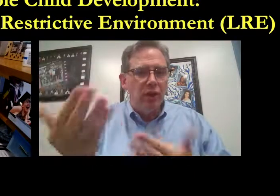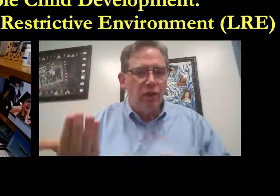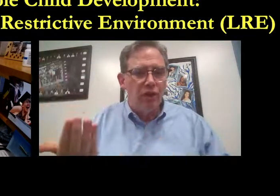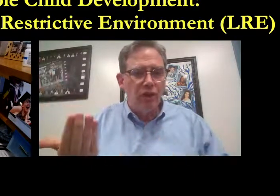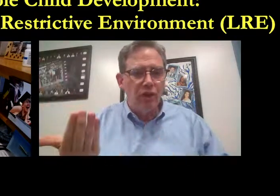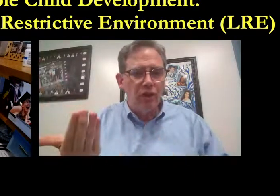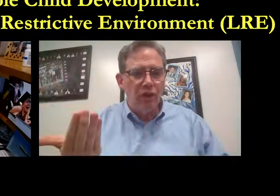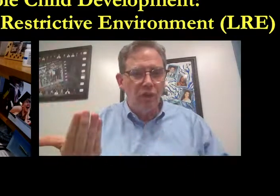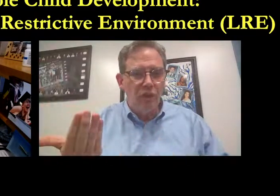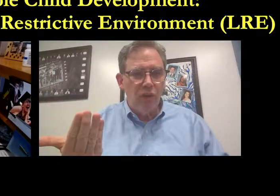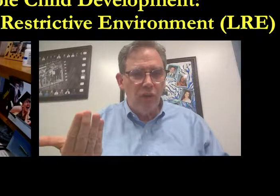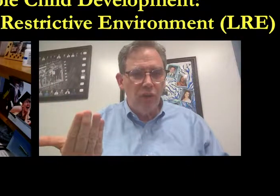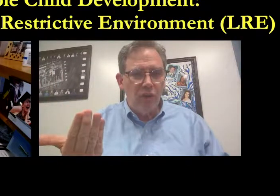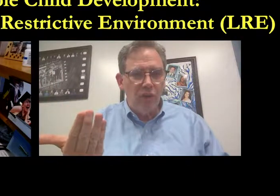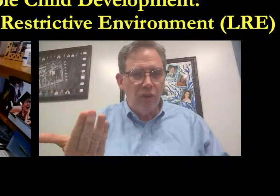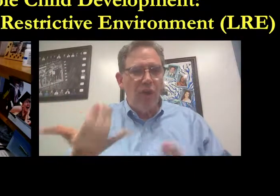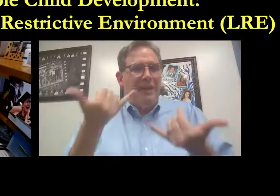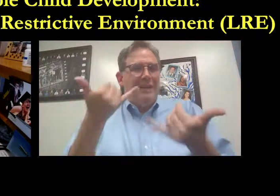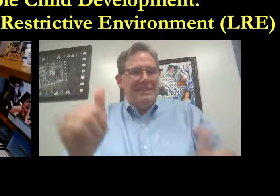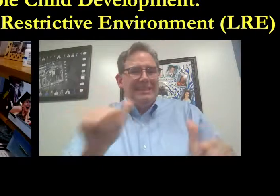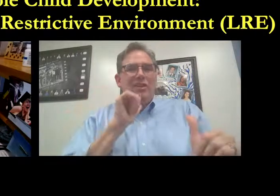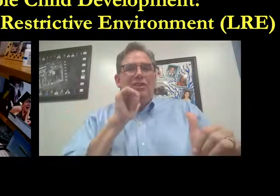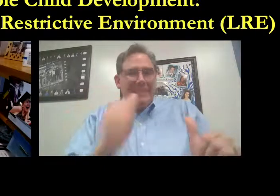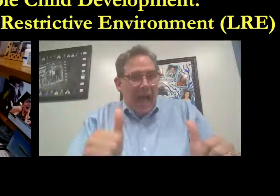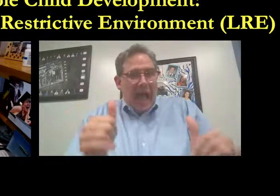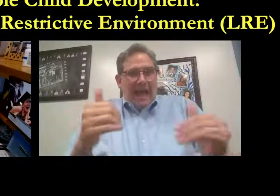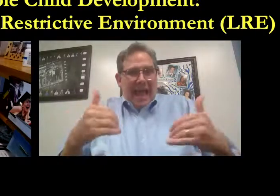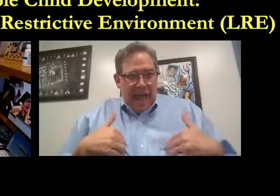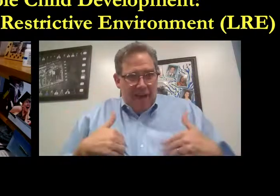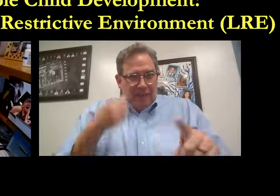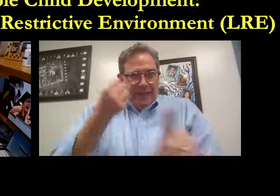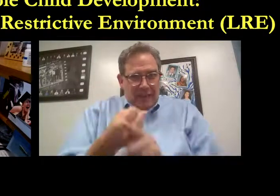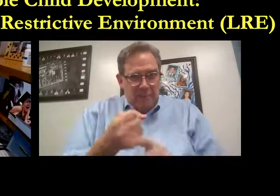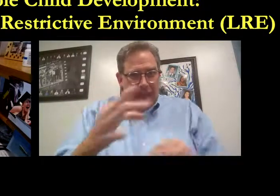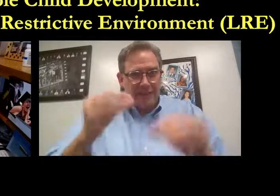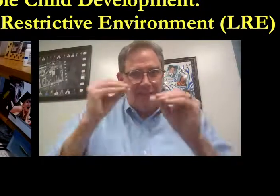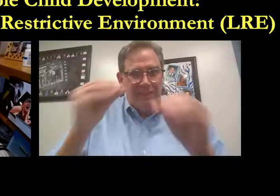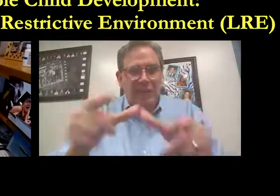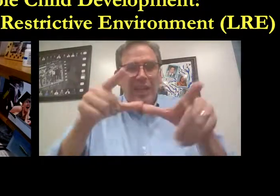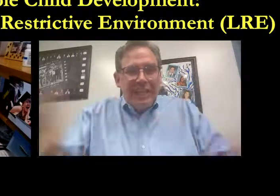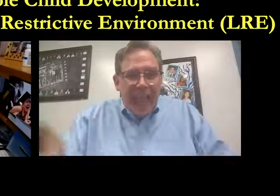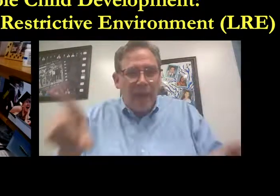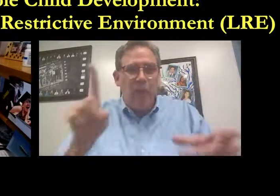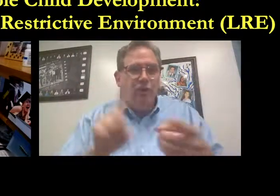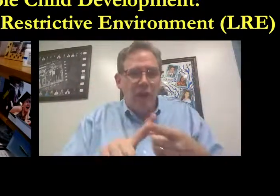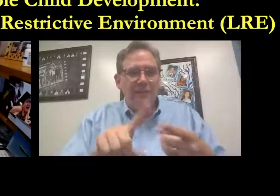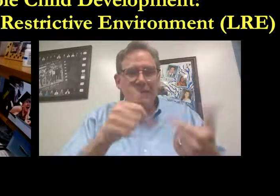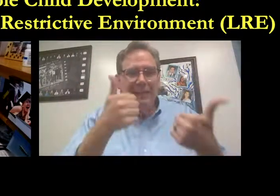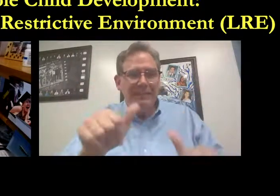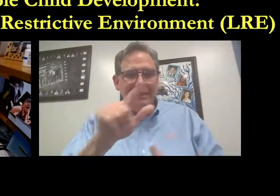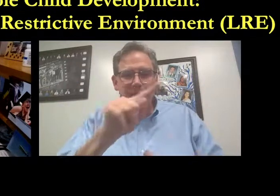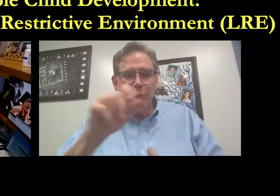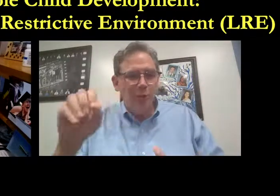earlier. But we don't start to talk about language until much later.